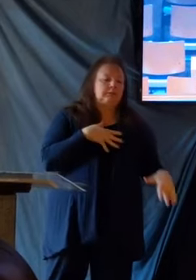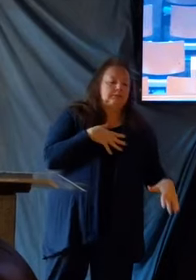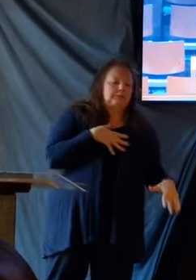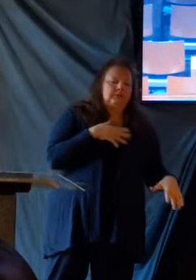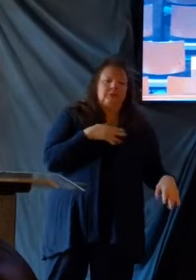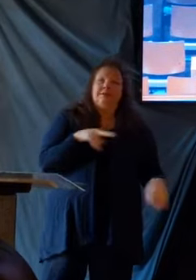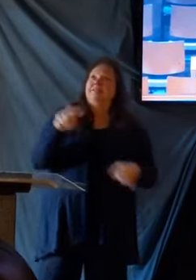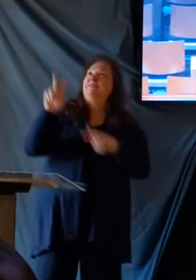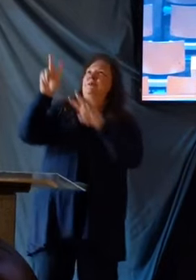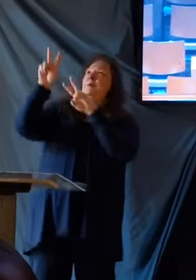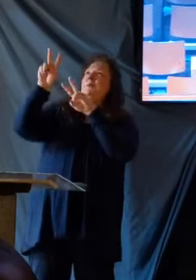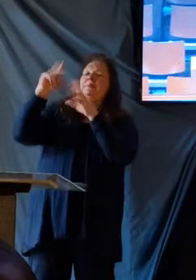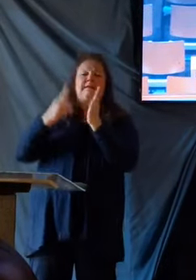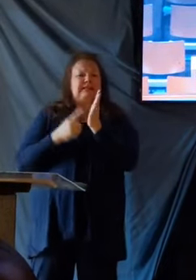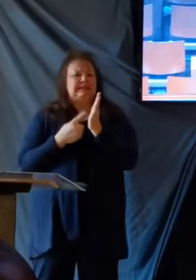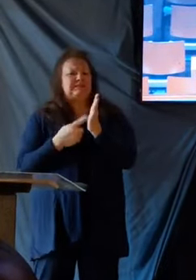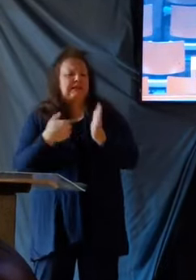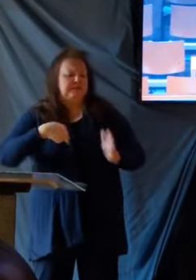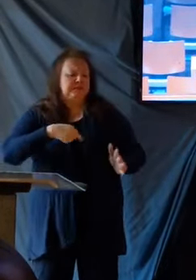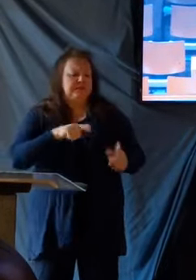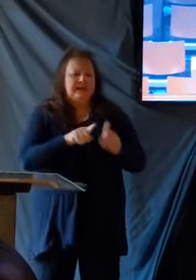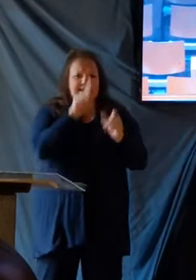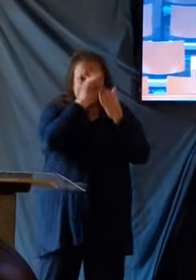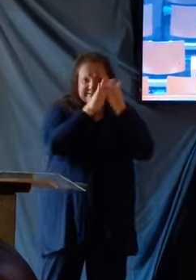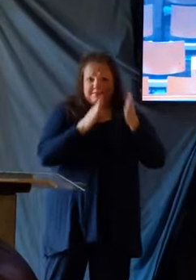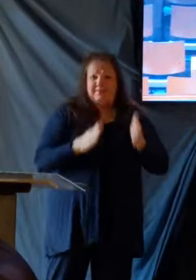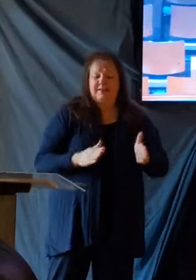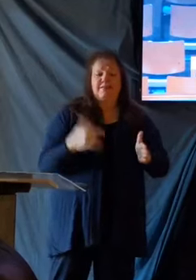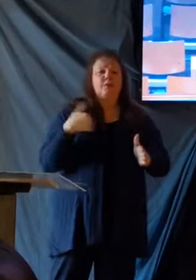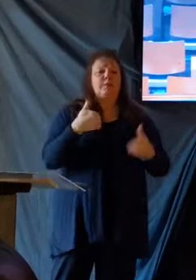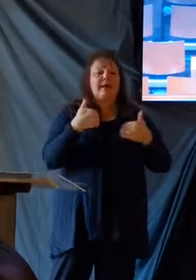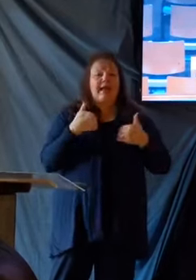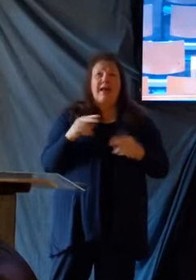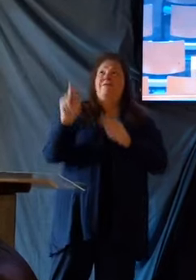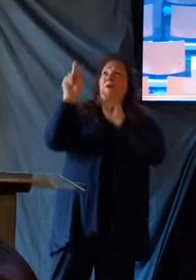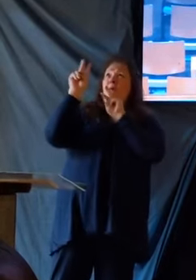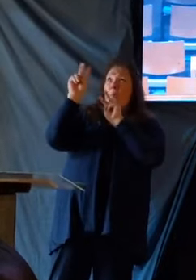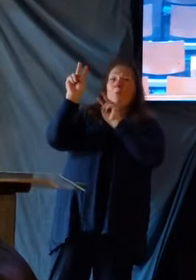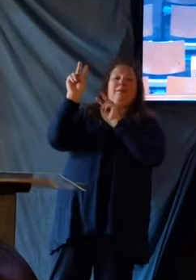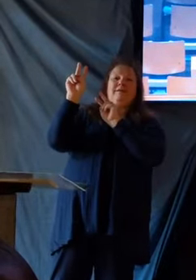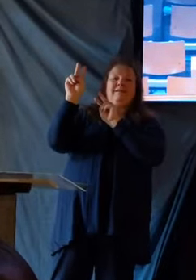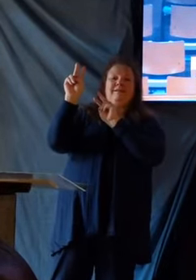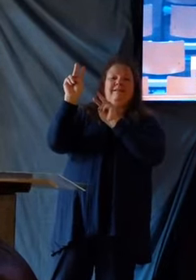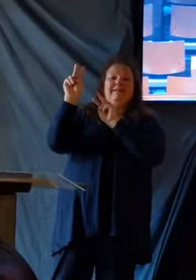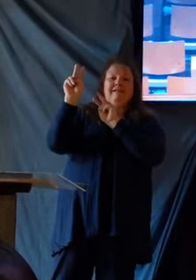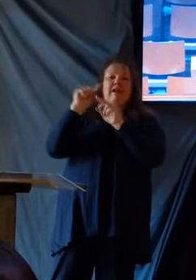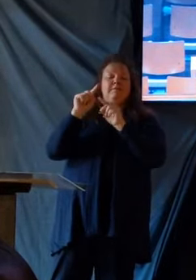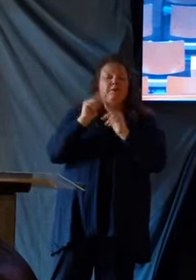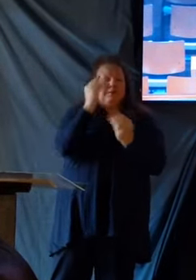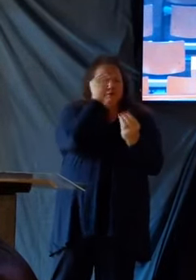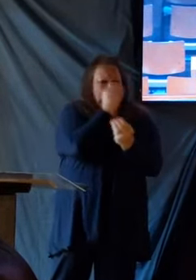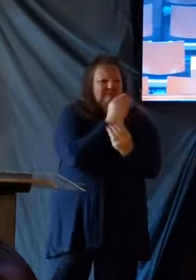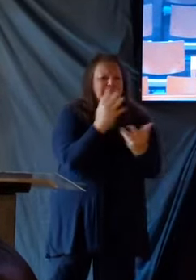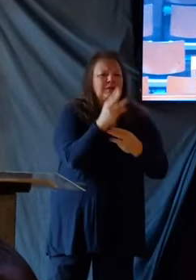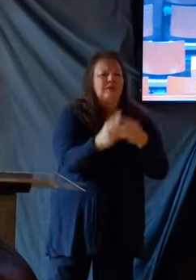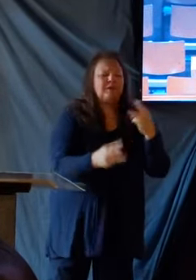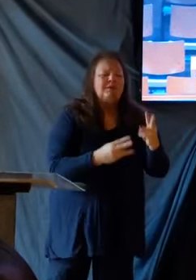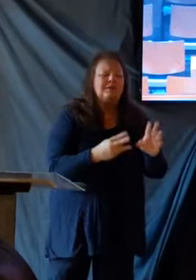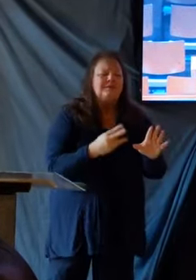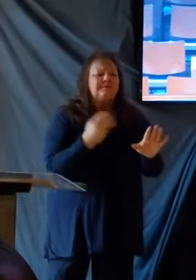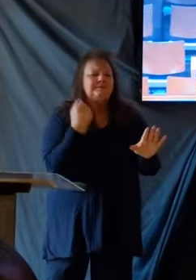hope. And sometimes we as believers, we have hope. But when we share with the world,